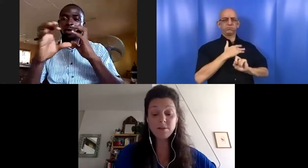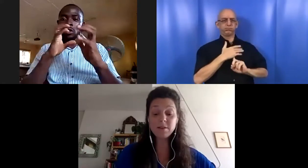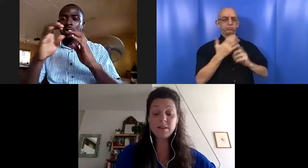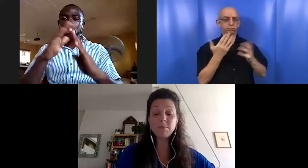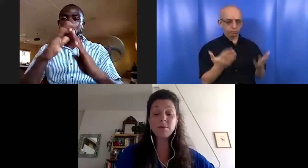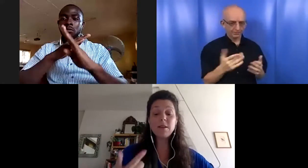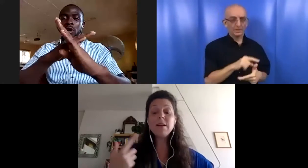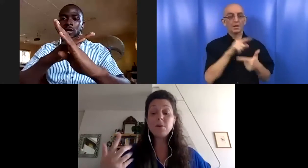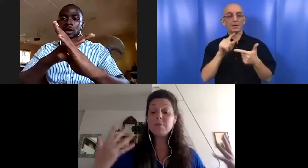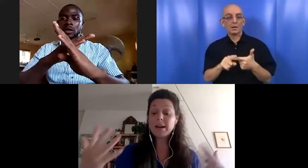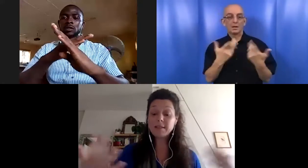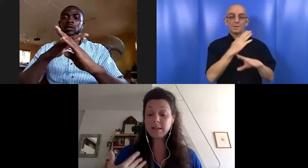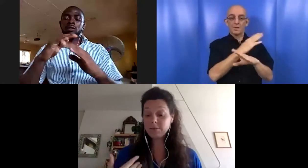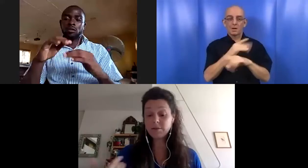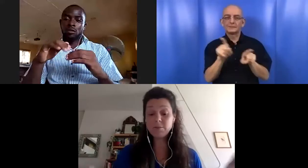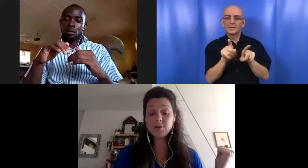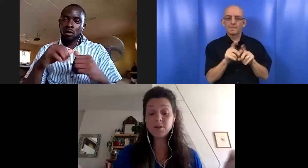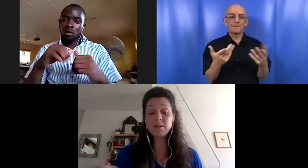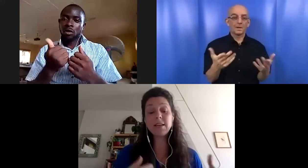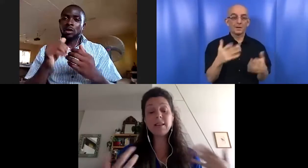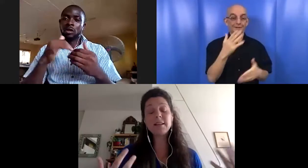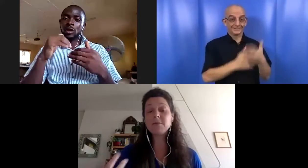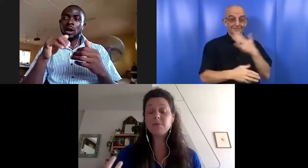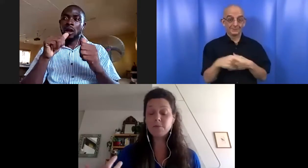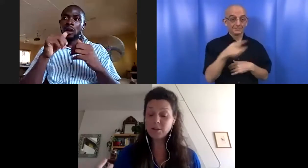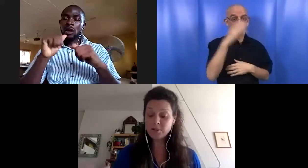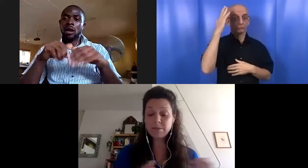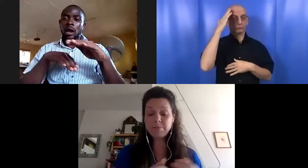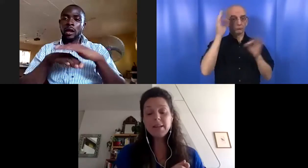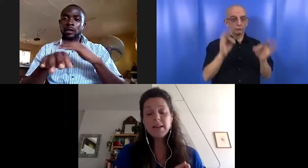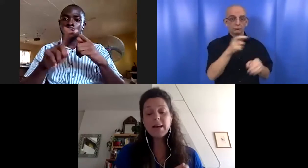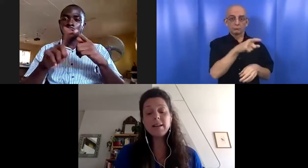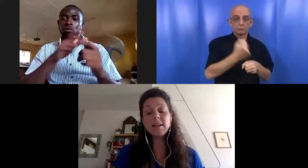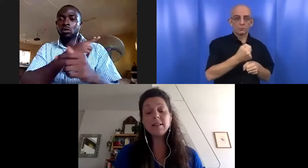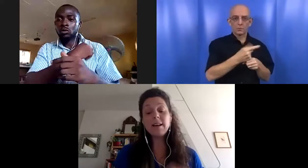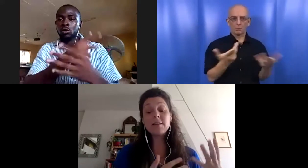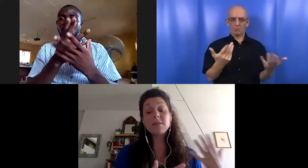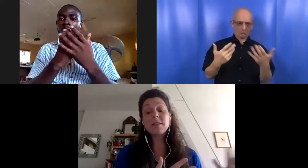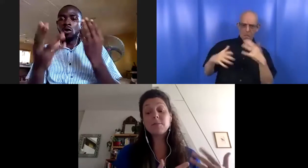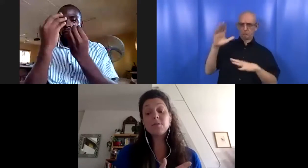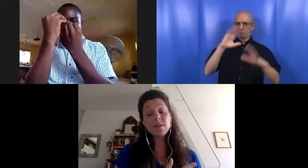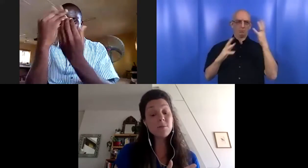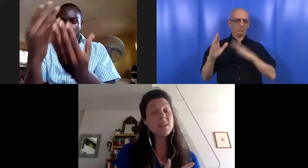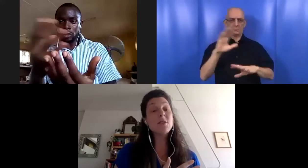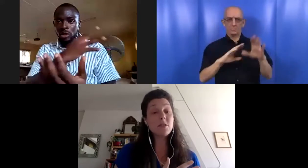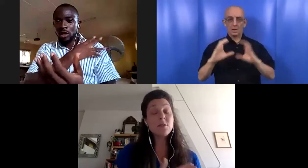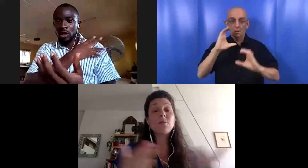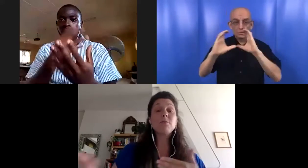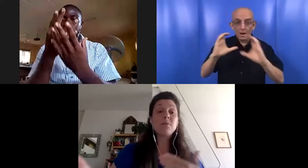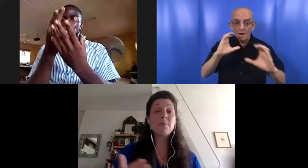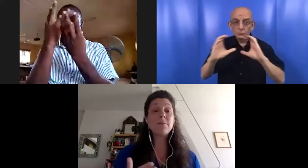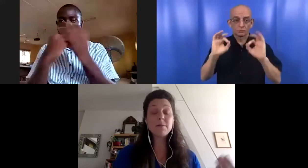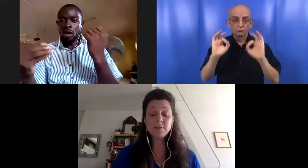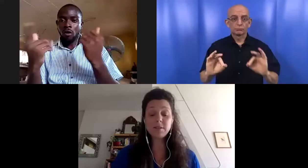hearing, for example, with masks that was already mentioned, and lack of information, and lack of accessible transportation to